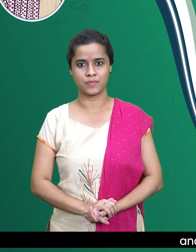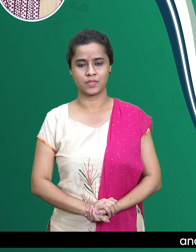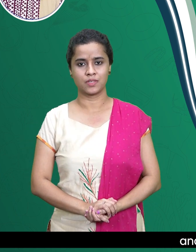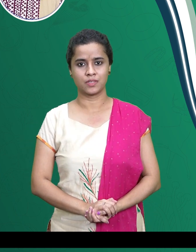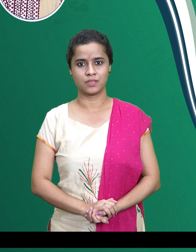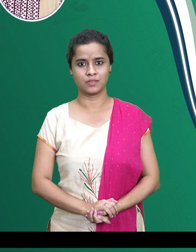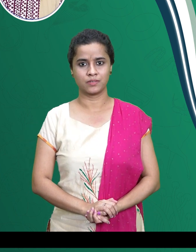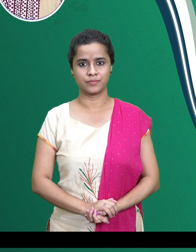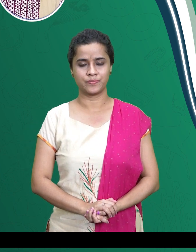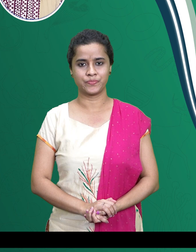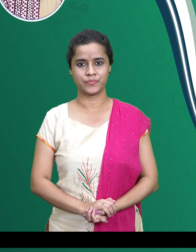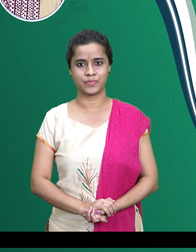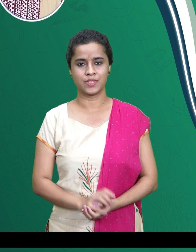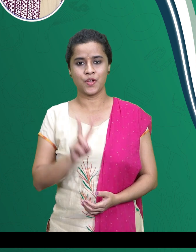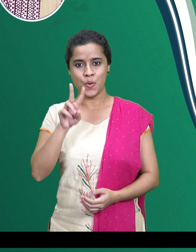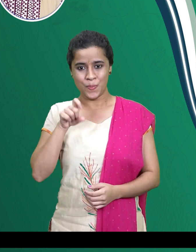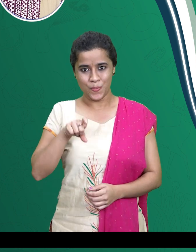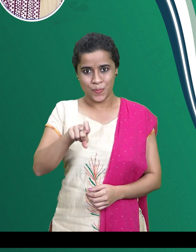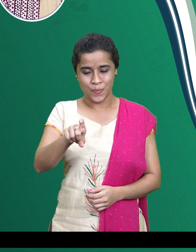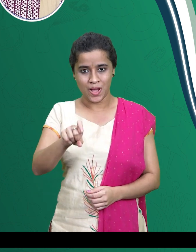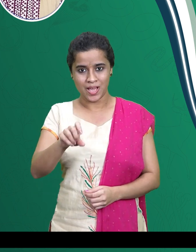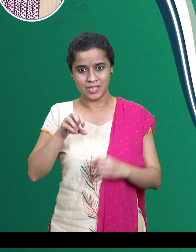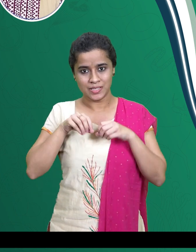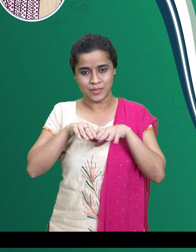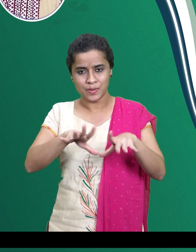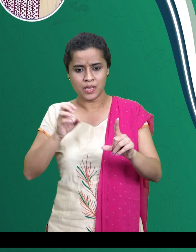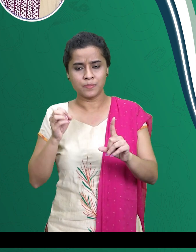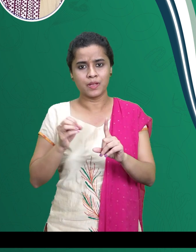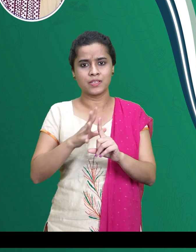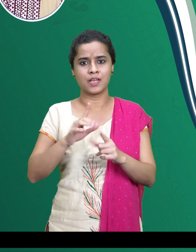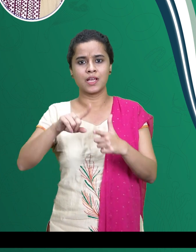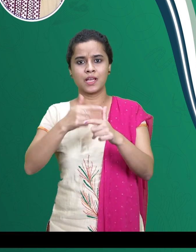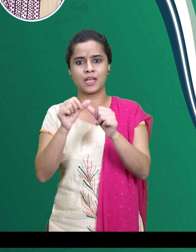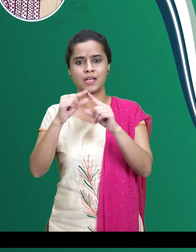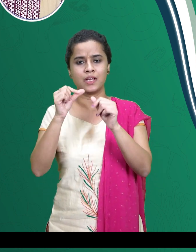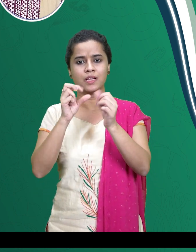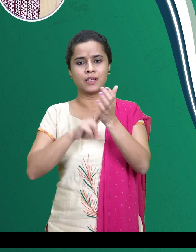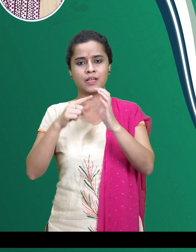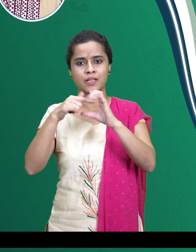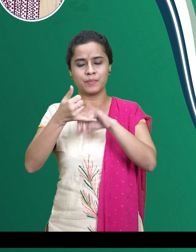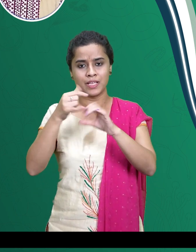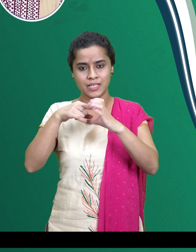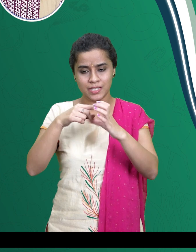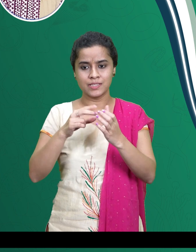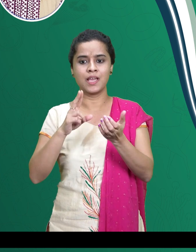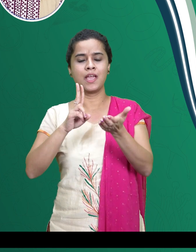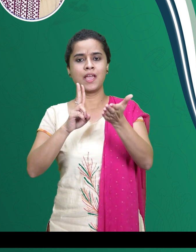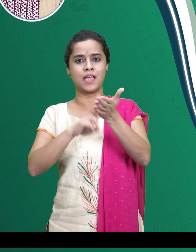The virus causing the virus encephalitis